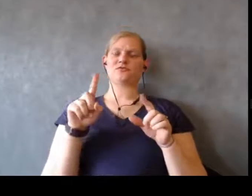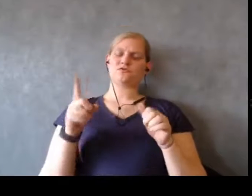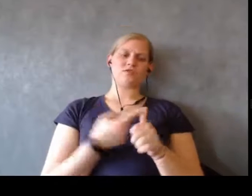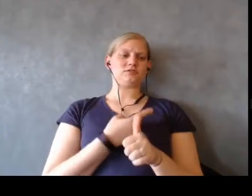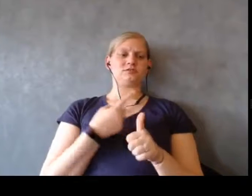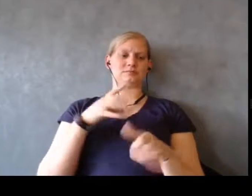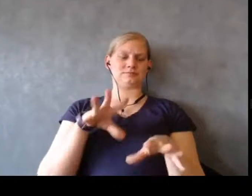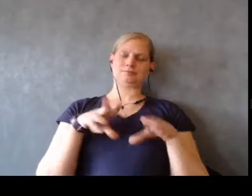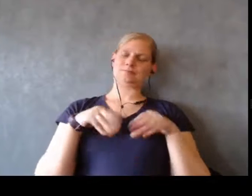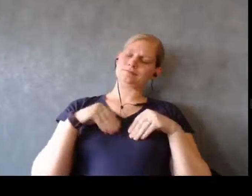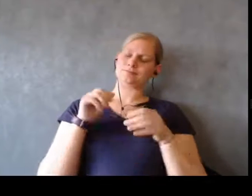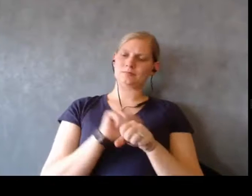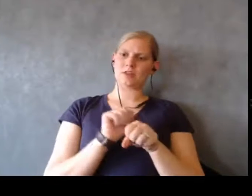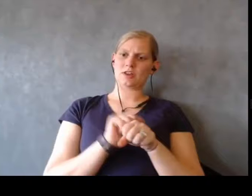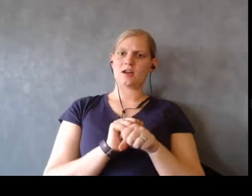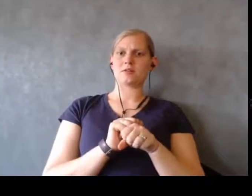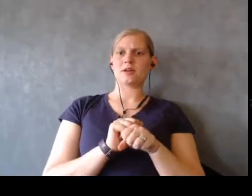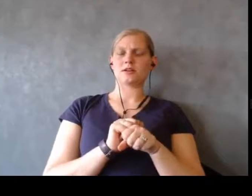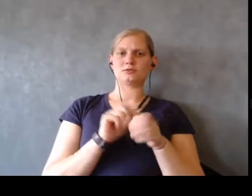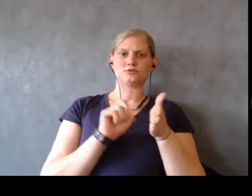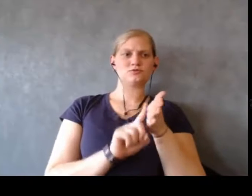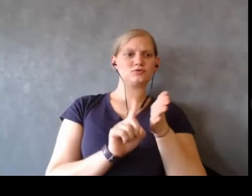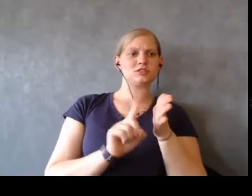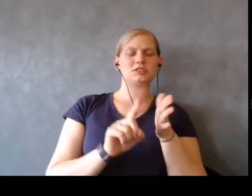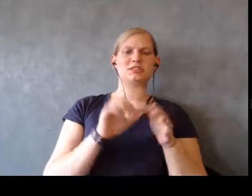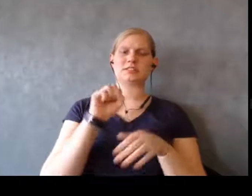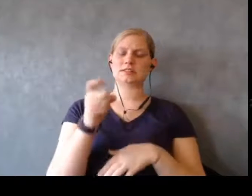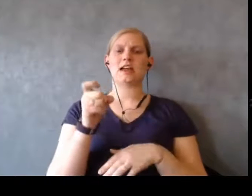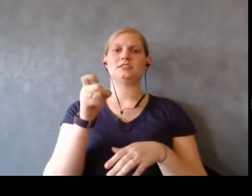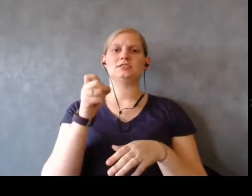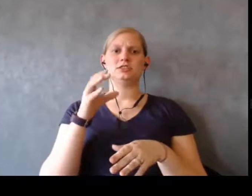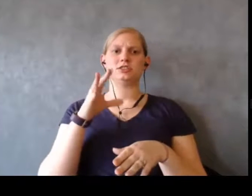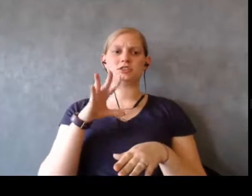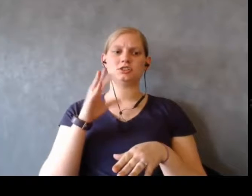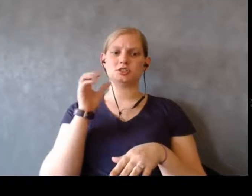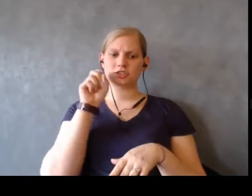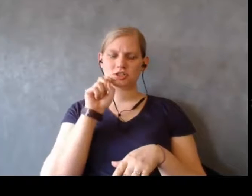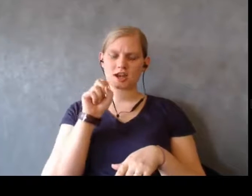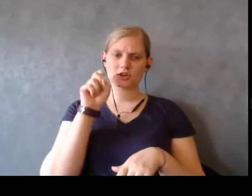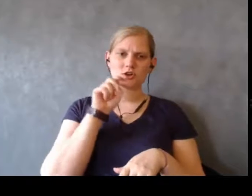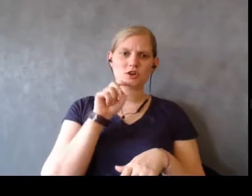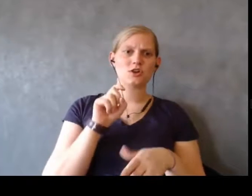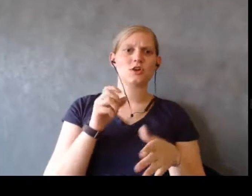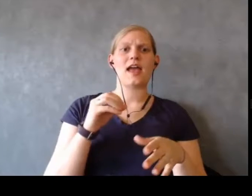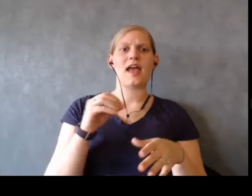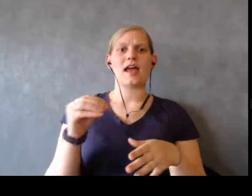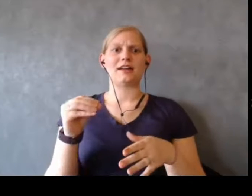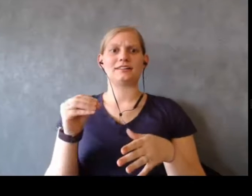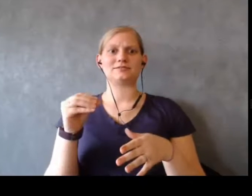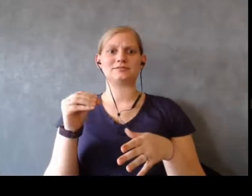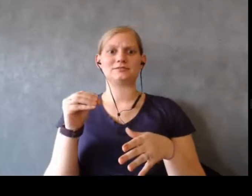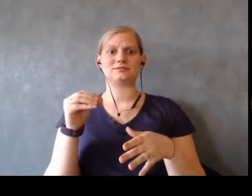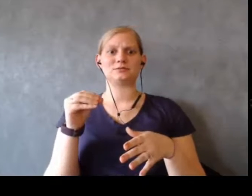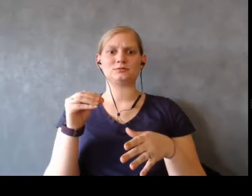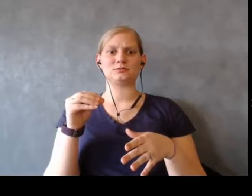Institute for Research in Sex, Gender, and Reproduction, I was really nervous to tell my family that I would